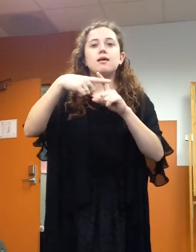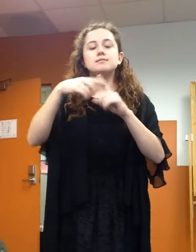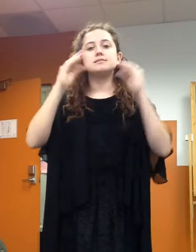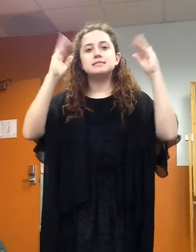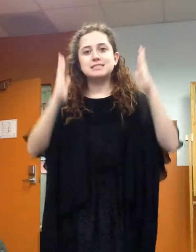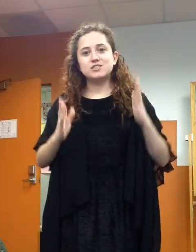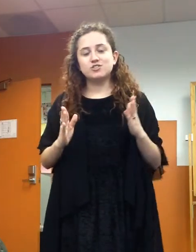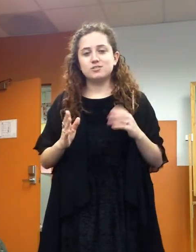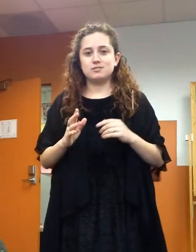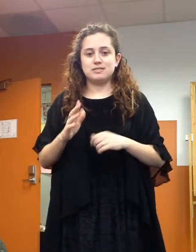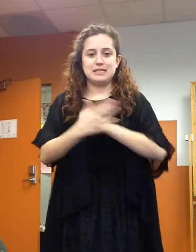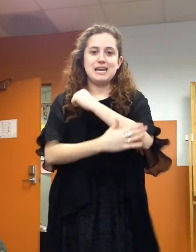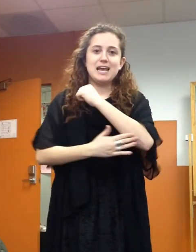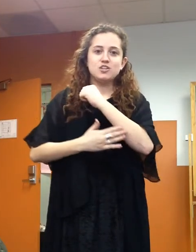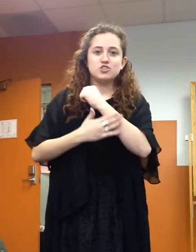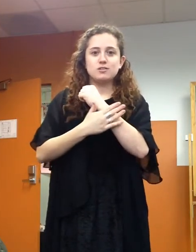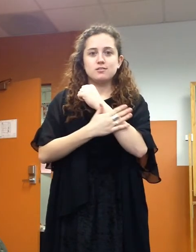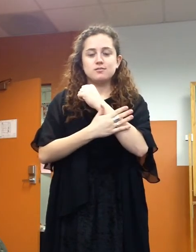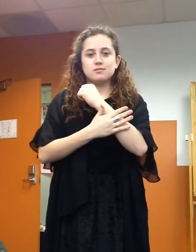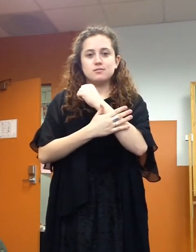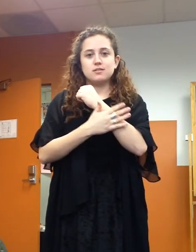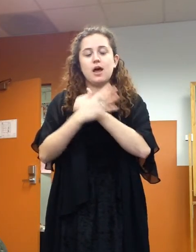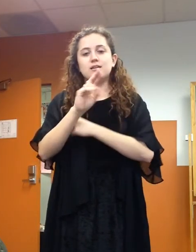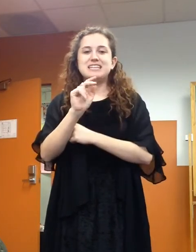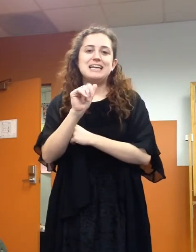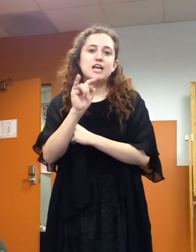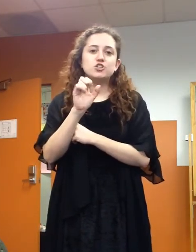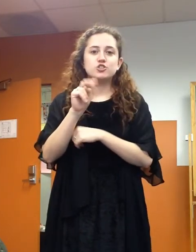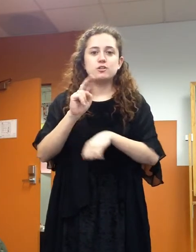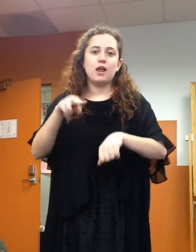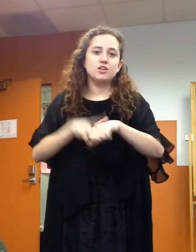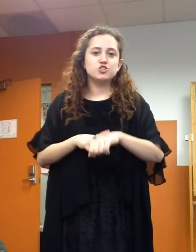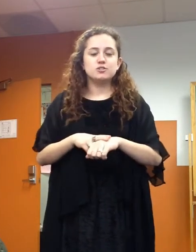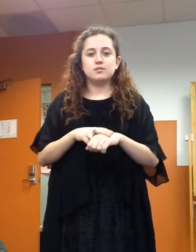coaching the soccer team or whatever else they were expected to do.